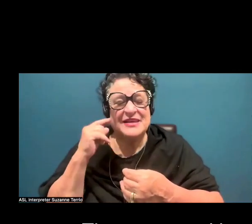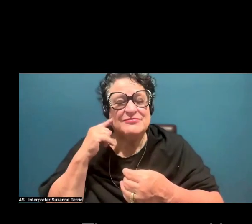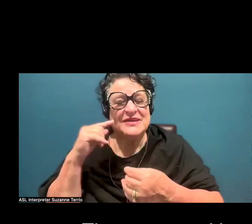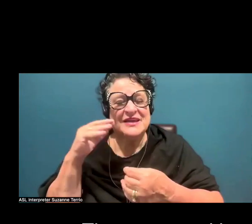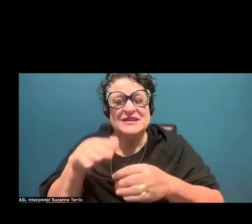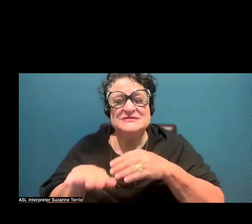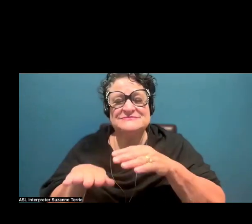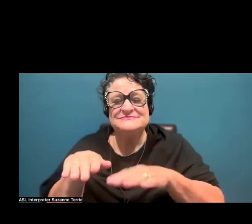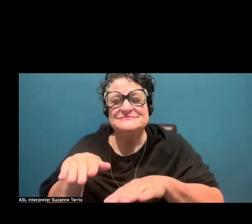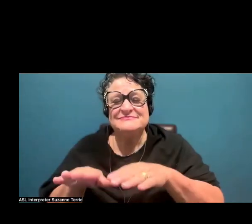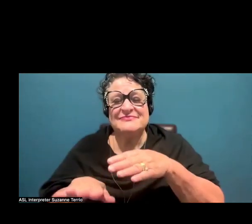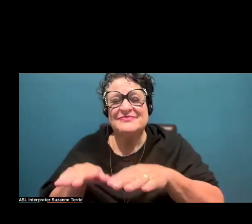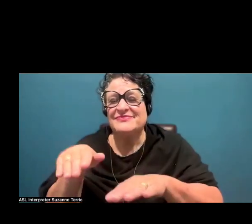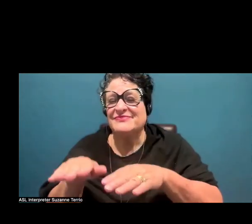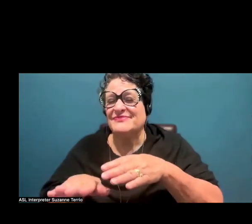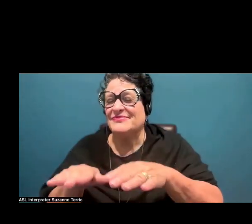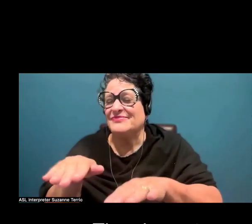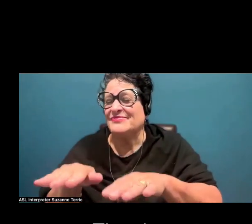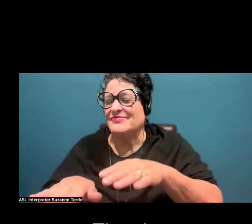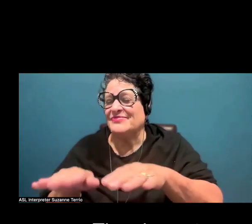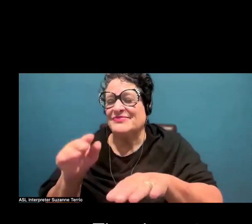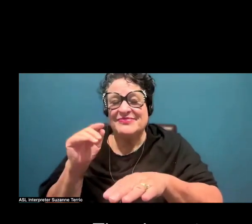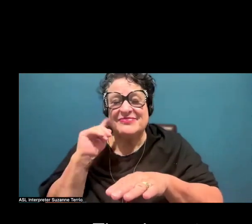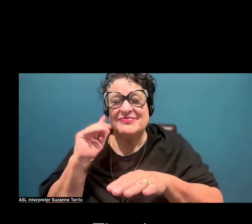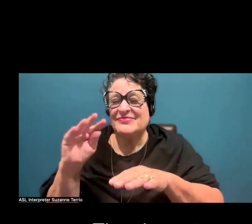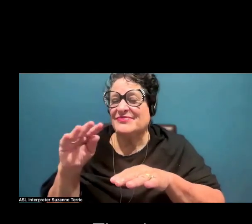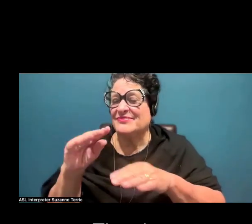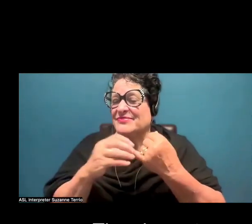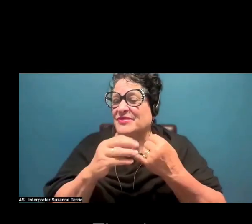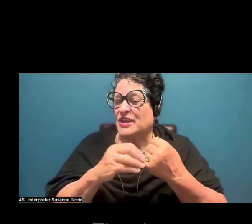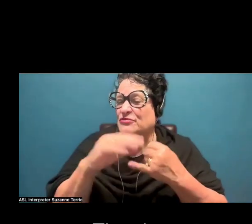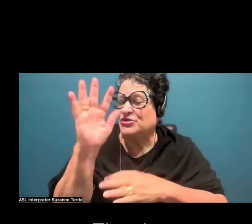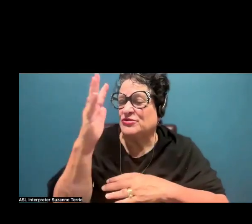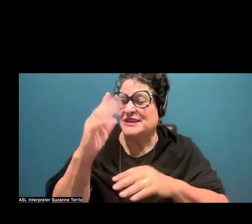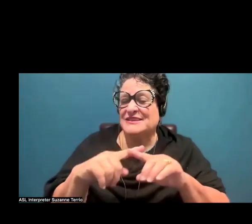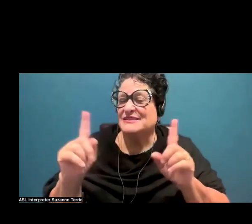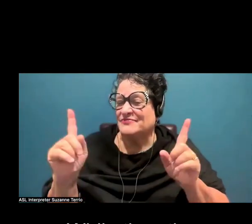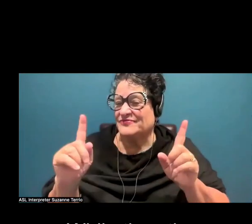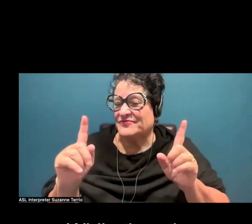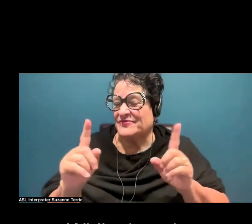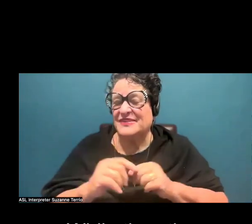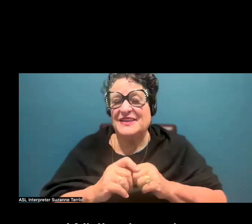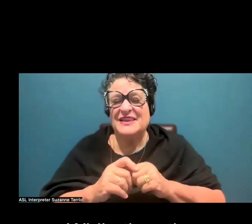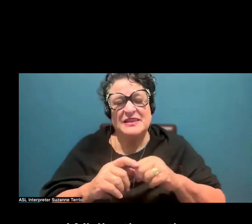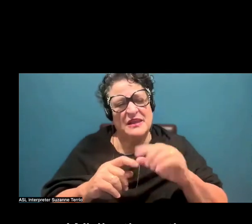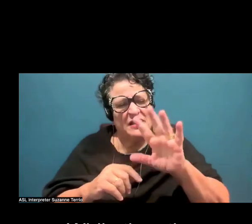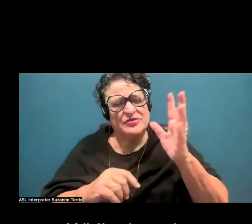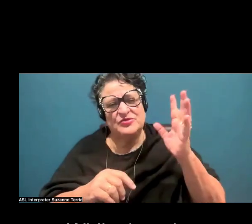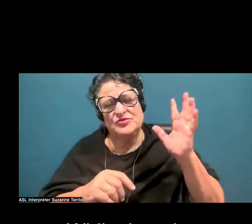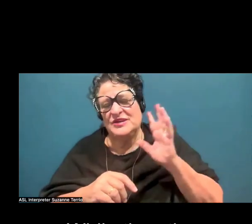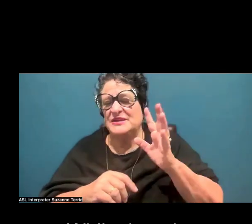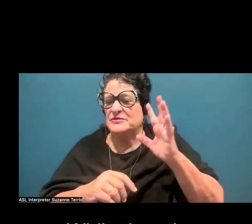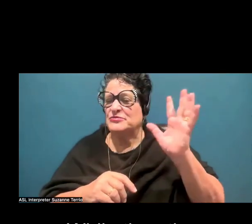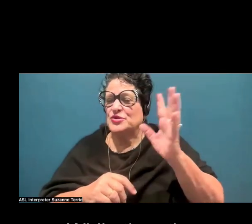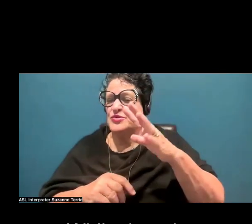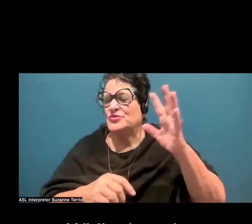petals jingled lightly against the stems. The cherry tree was unlike the other trees in the garden. While the others seemed to move on their own, their